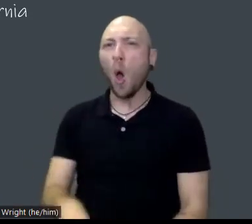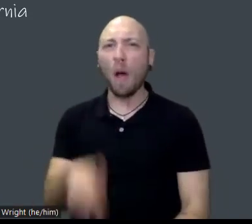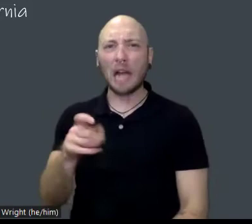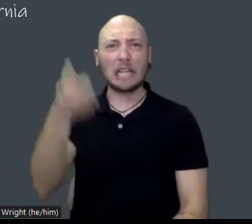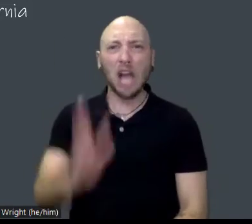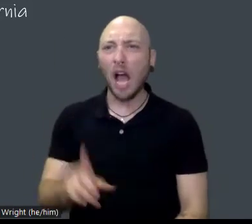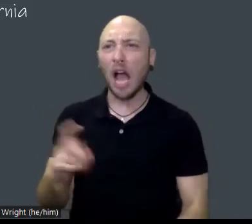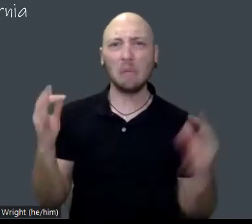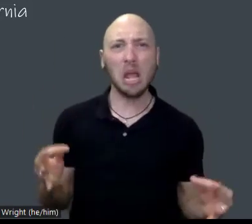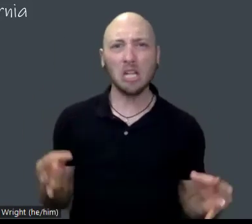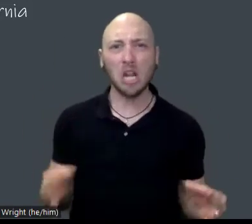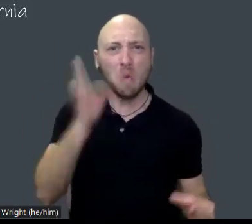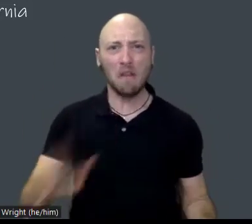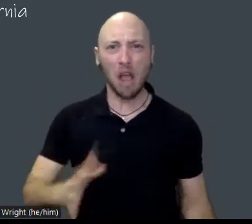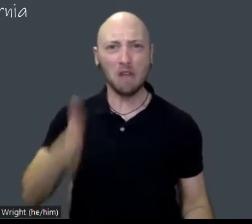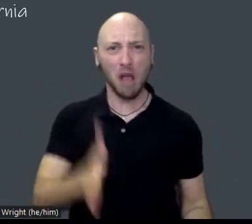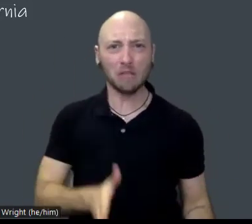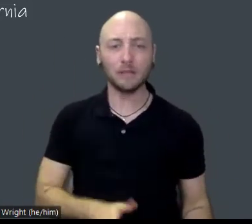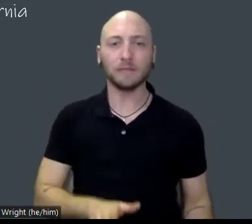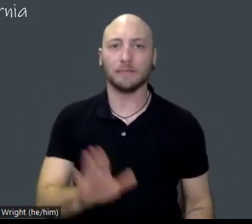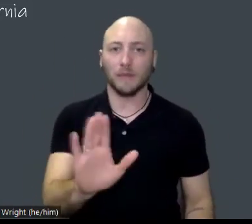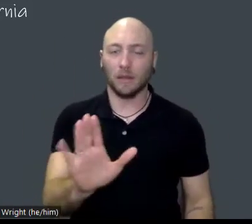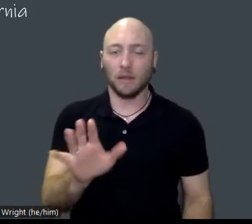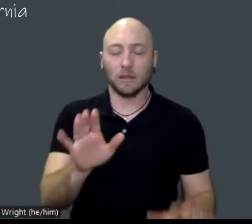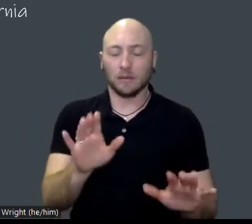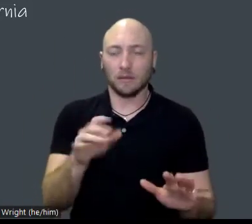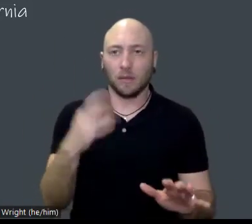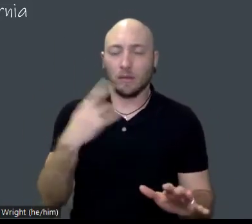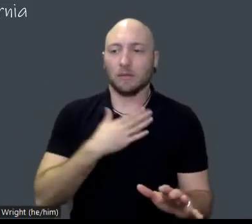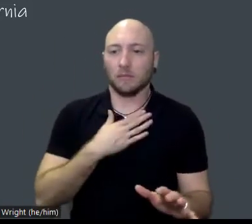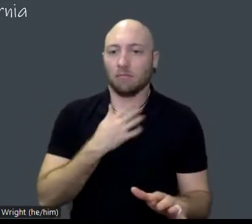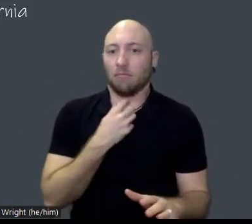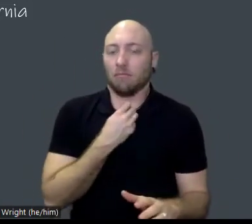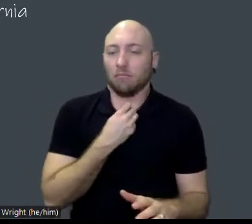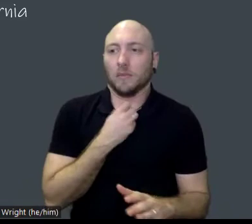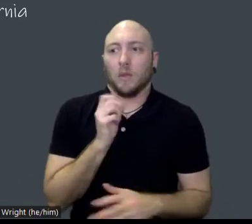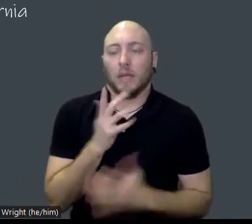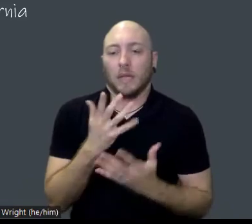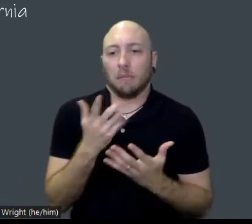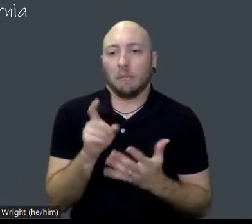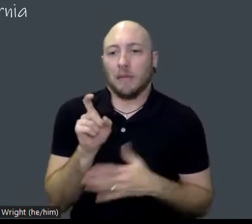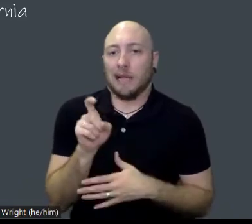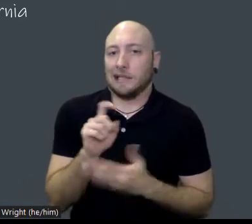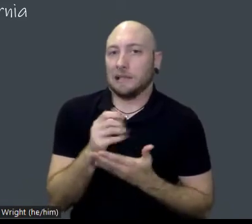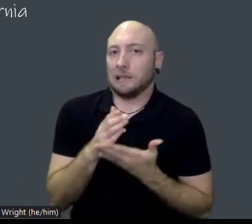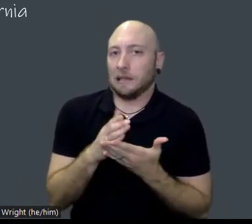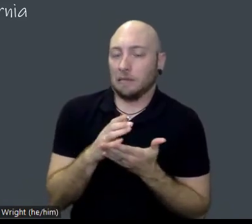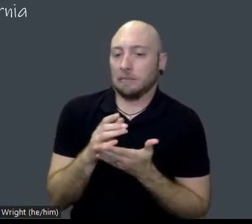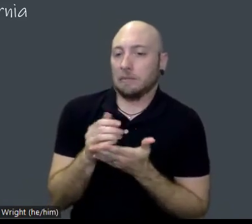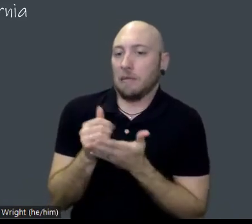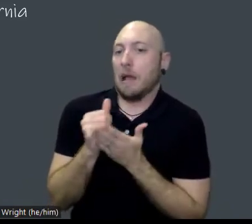meditate. I just need to, and it turns out I was like, okay, maybe I need like something else, because there might be a little bit